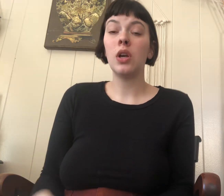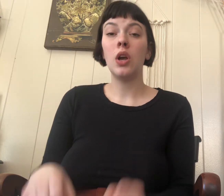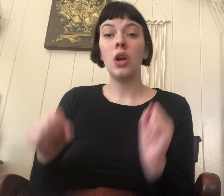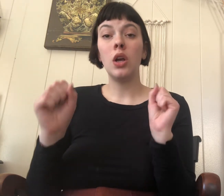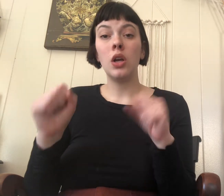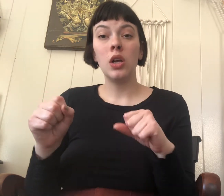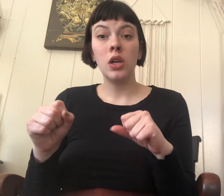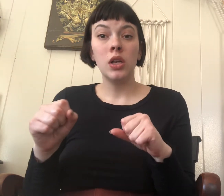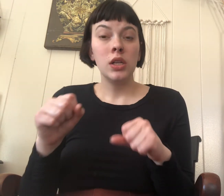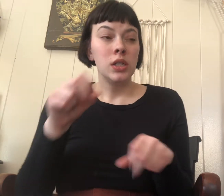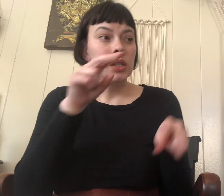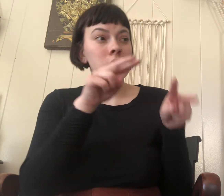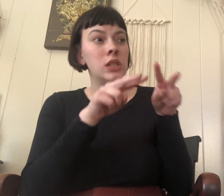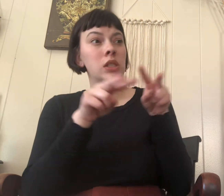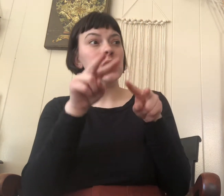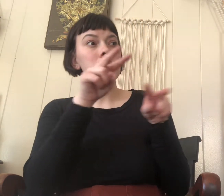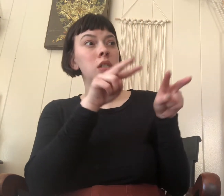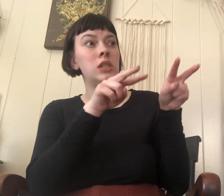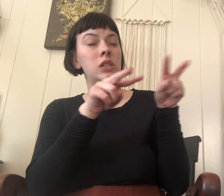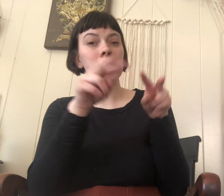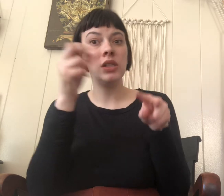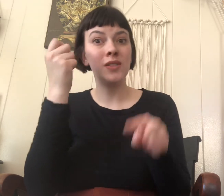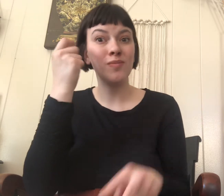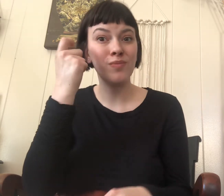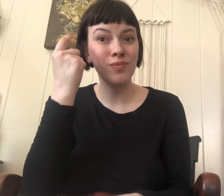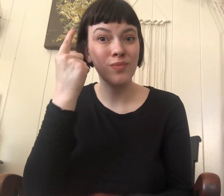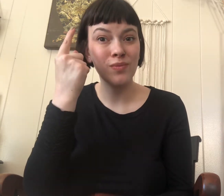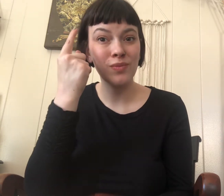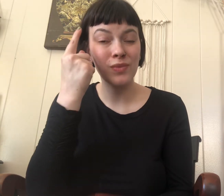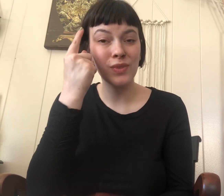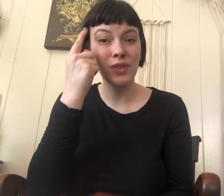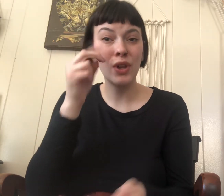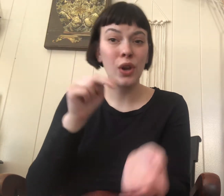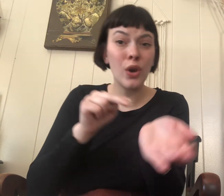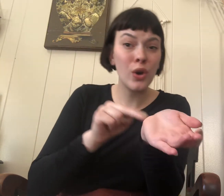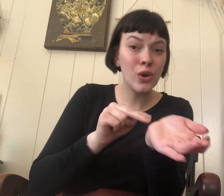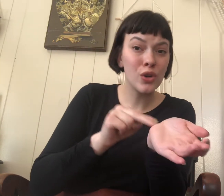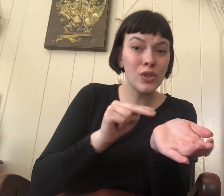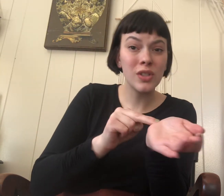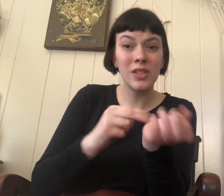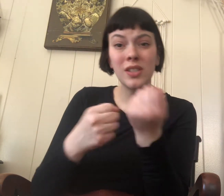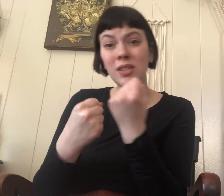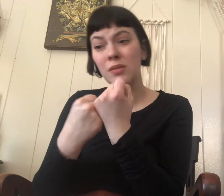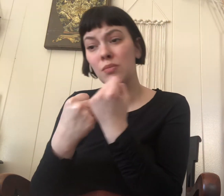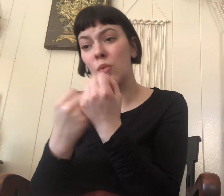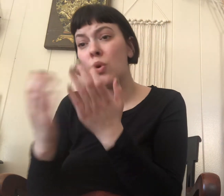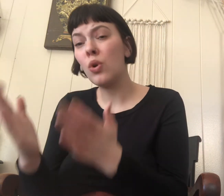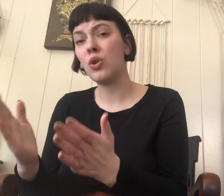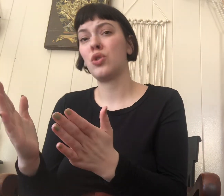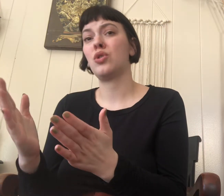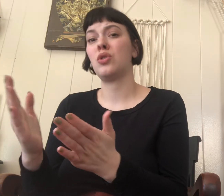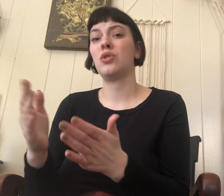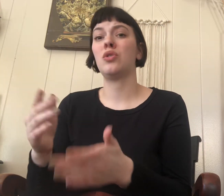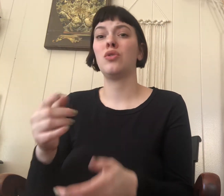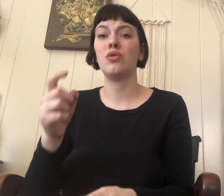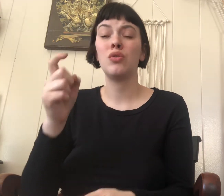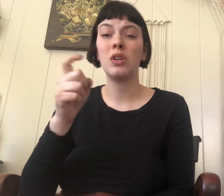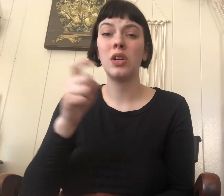here. The nurses are here, the support is here. Try to rest before treatment, eat in the morning as you would, take your